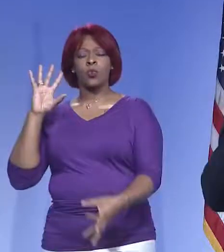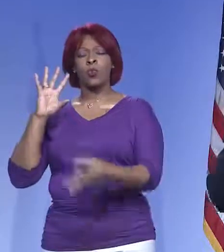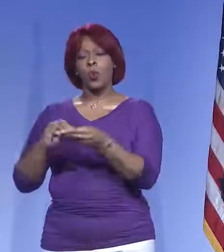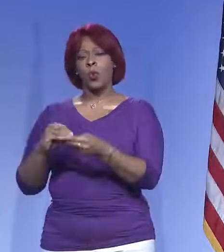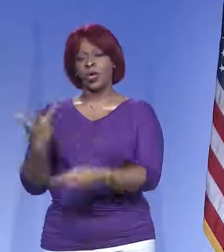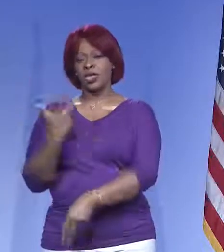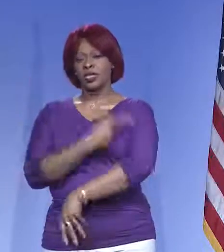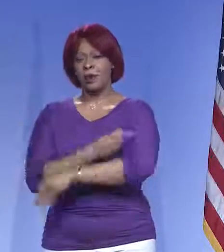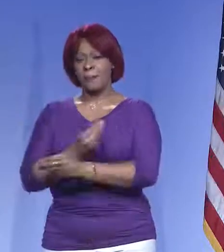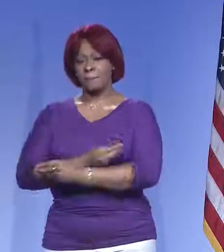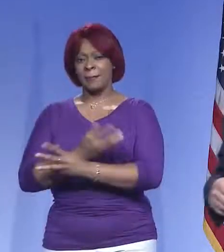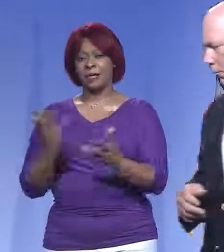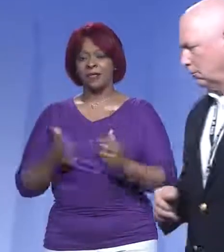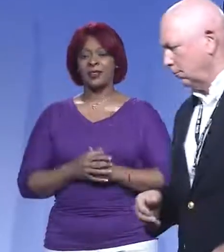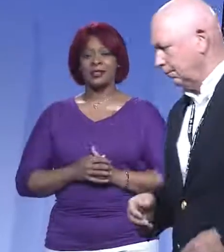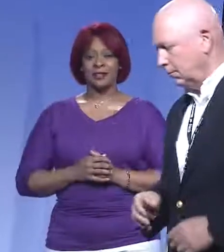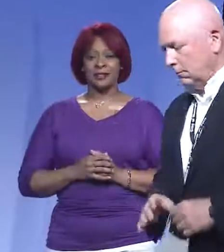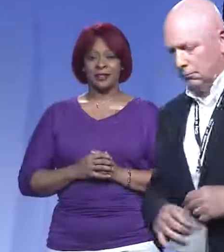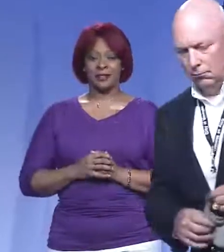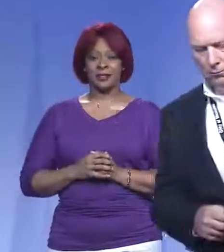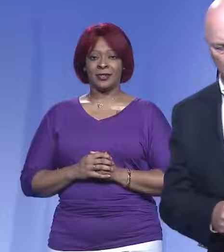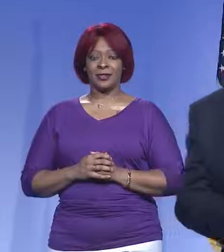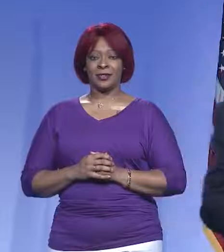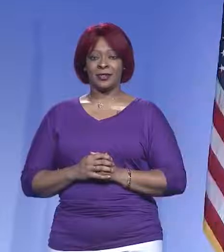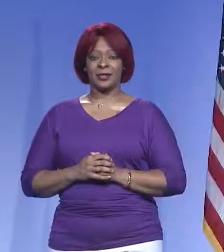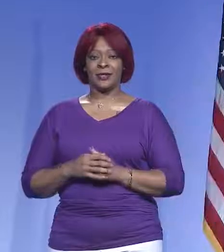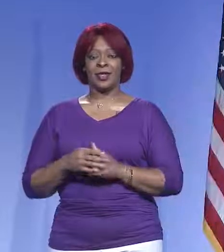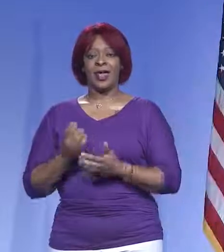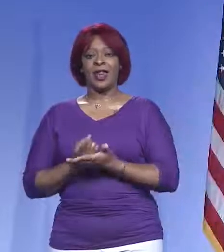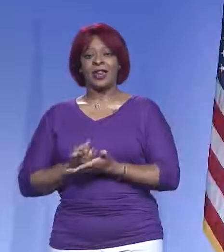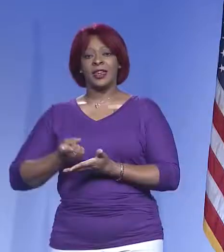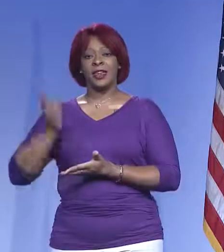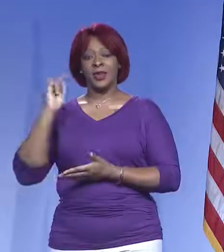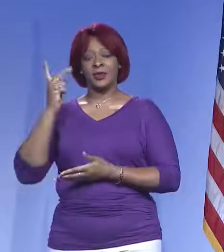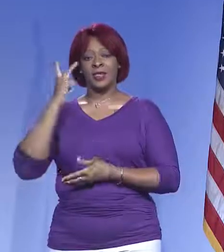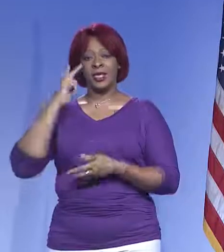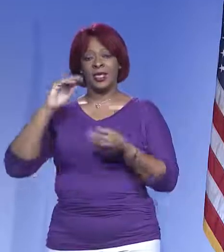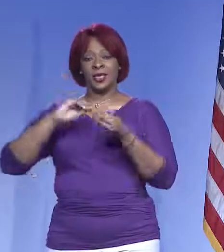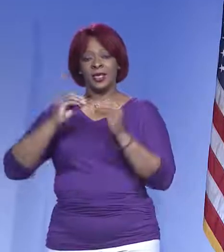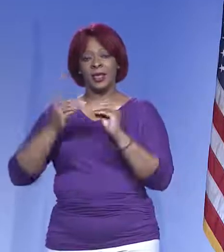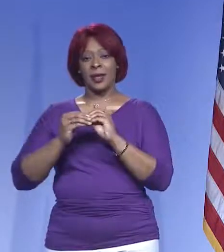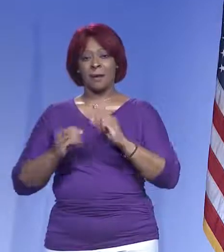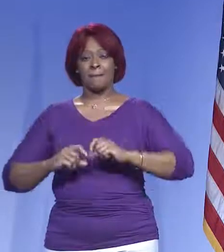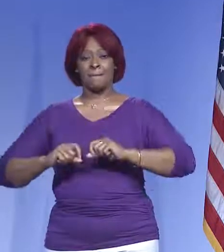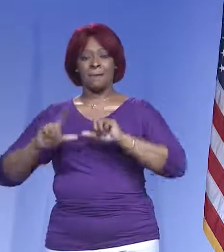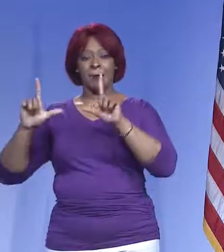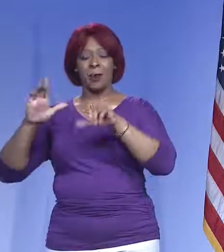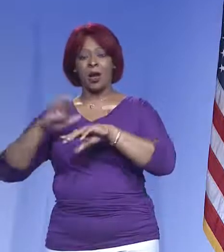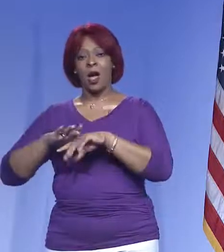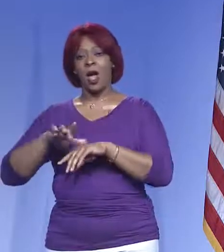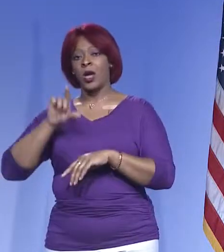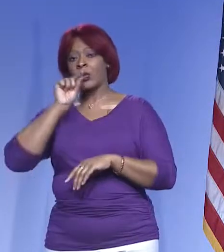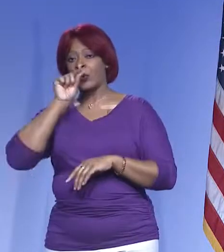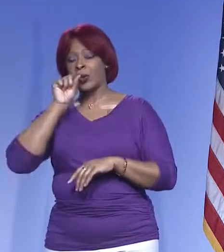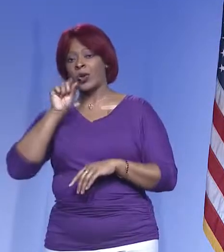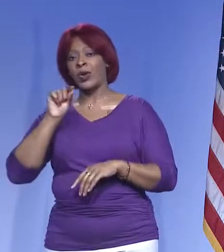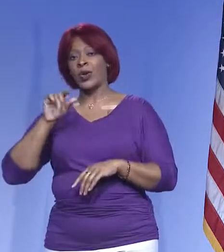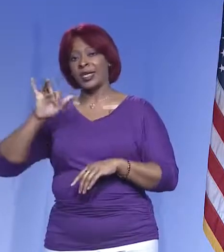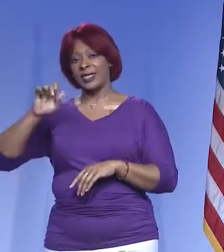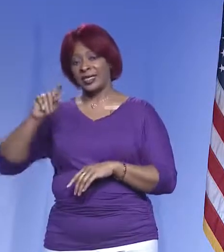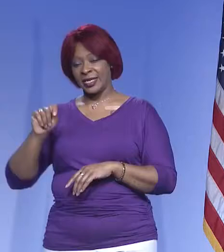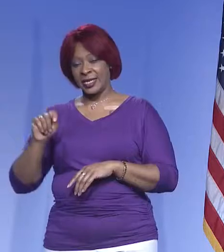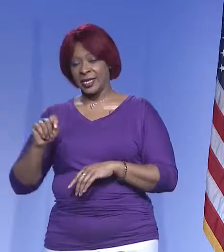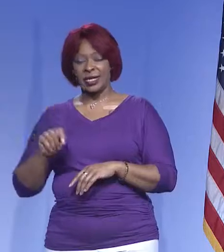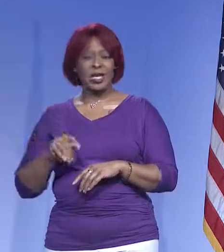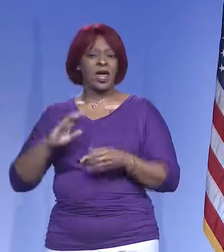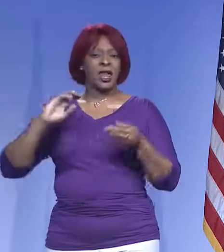administered for last week? I didn't see that data pop up on the website or Twitter yet. And also the number of